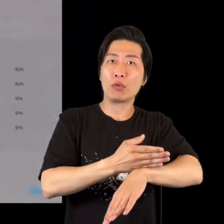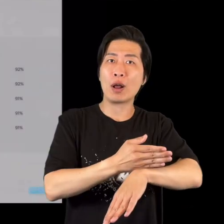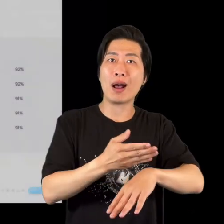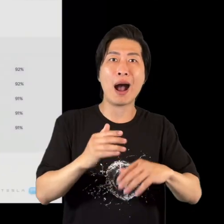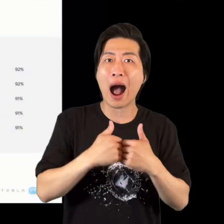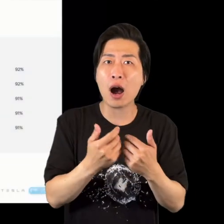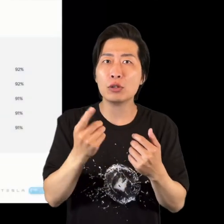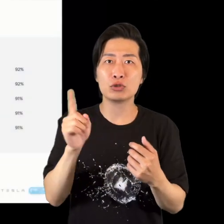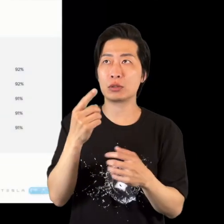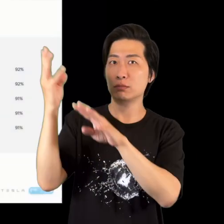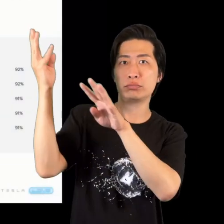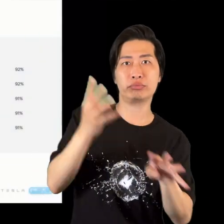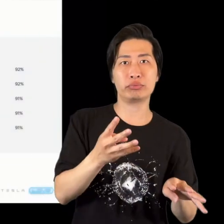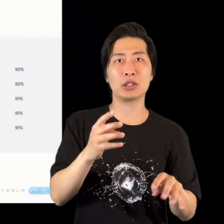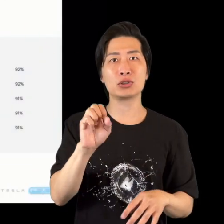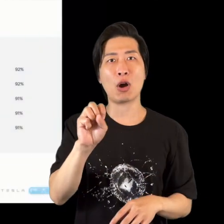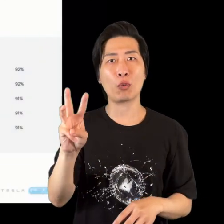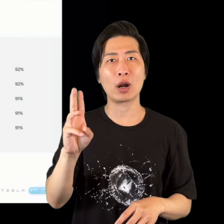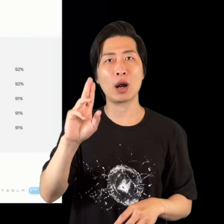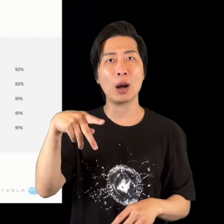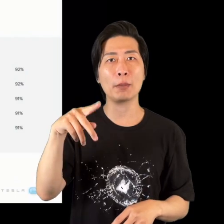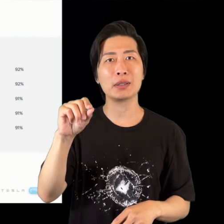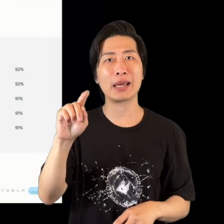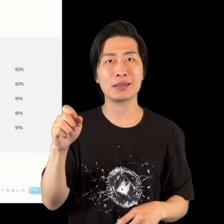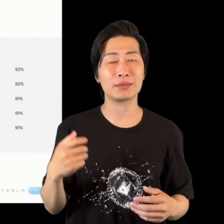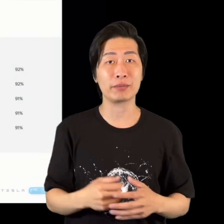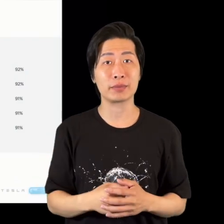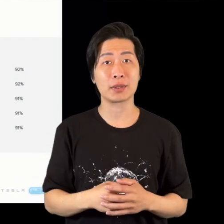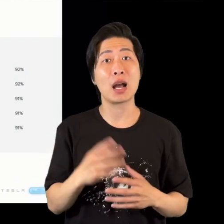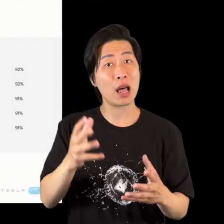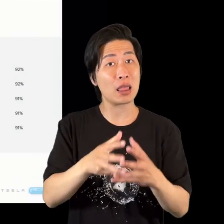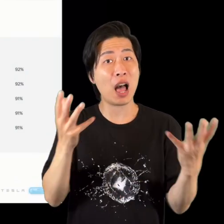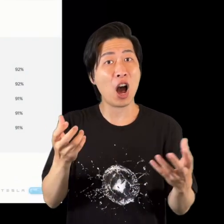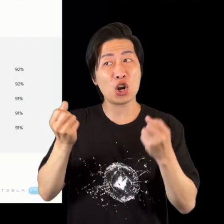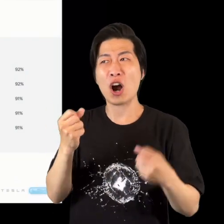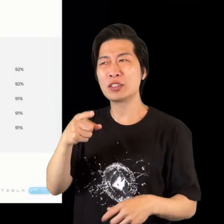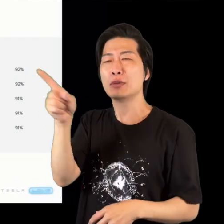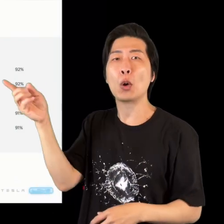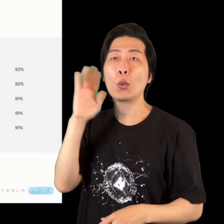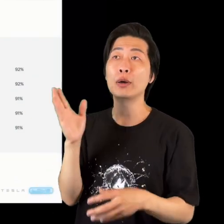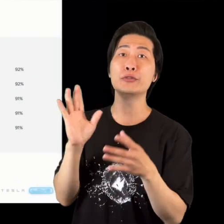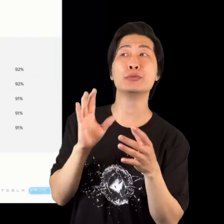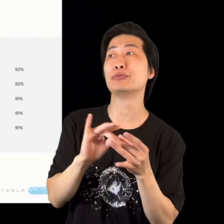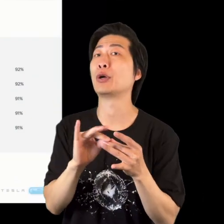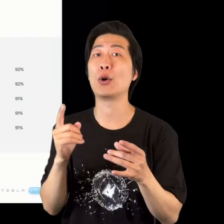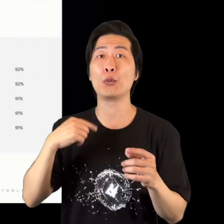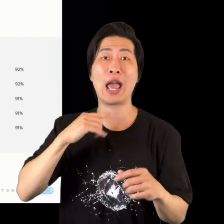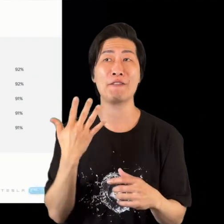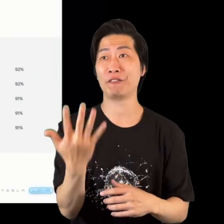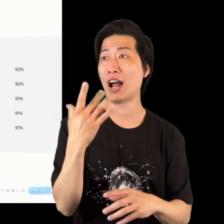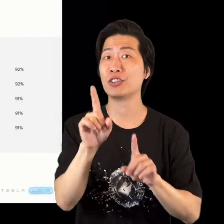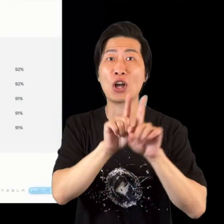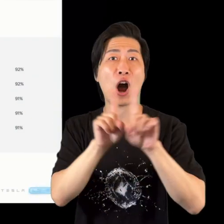And then while lots of cars will say they've got 5 stars or whatever,